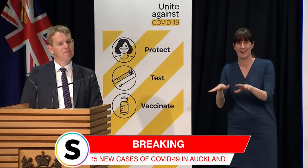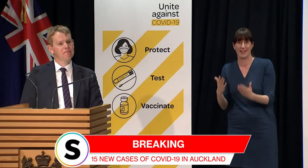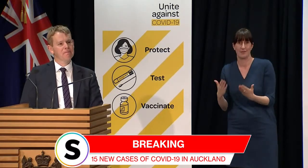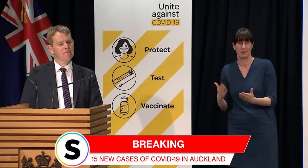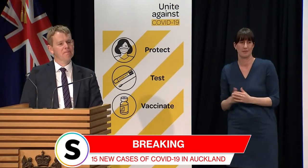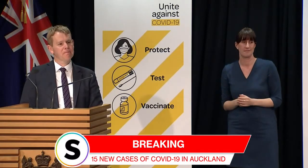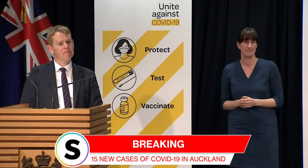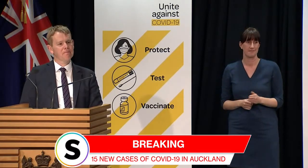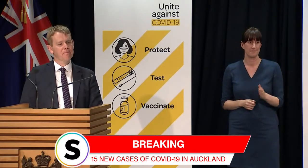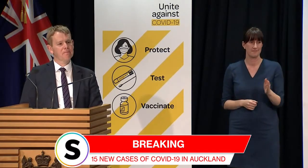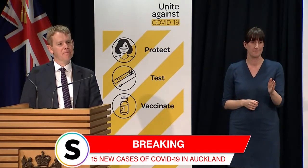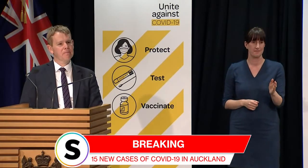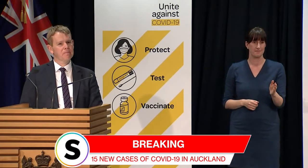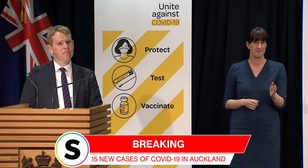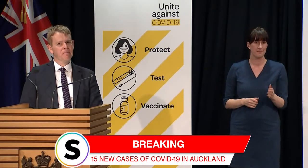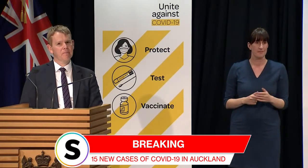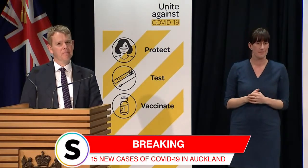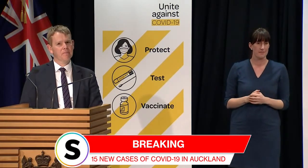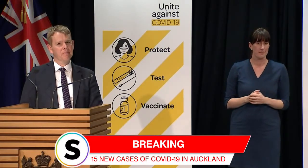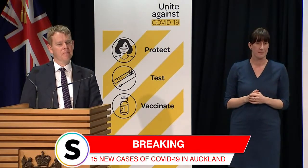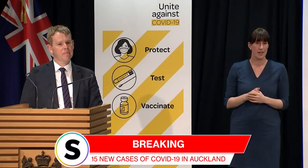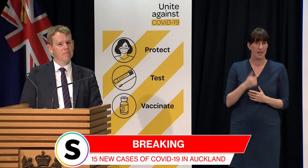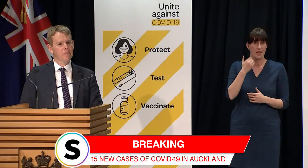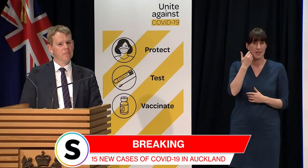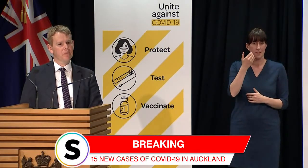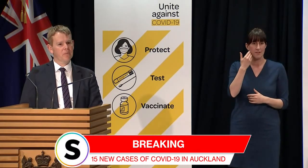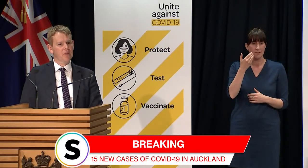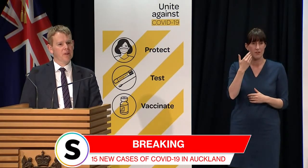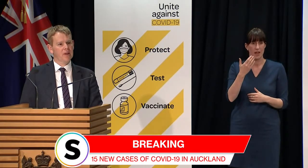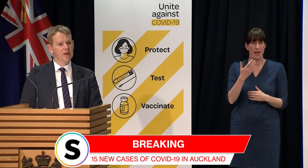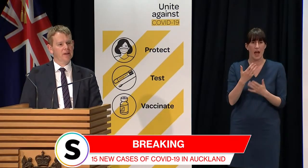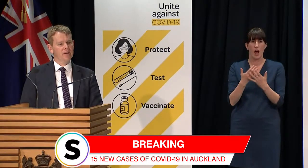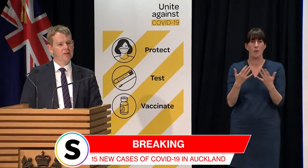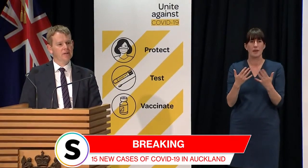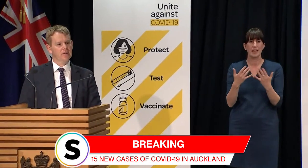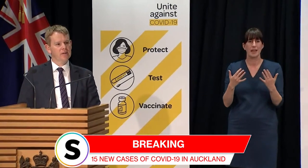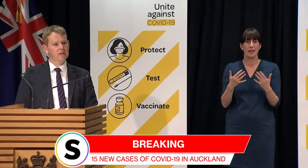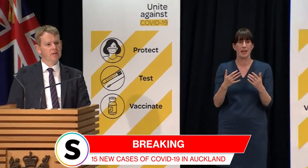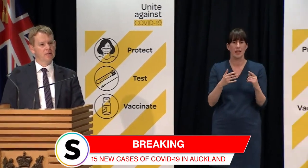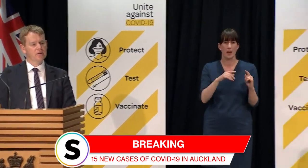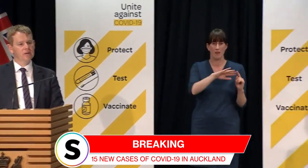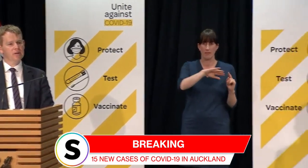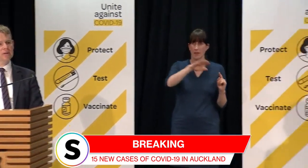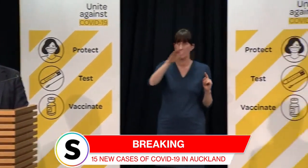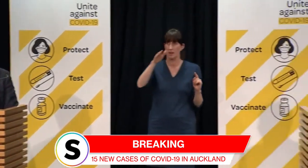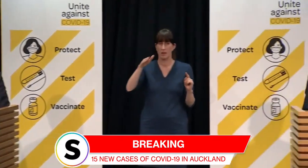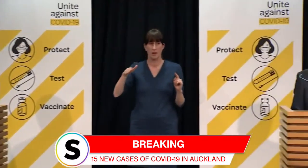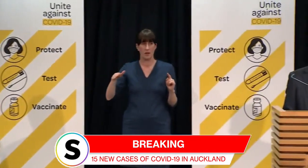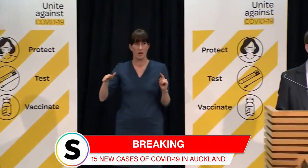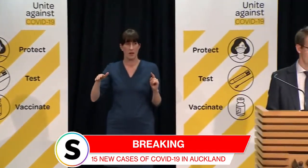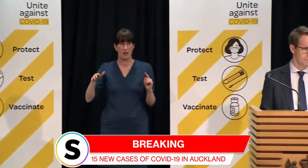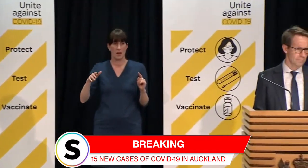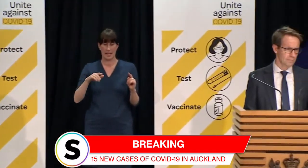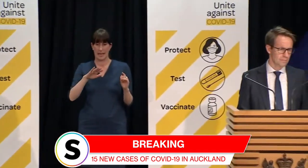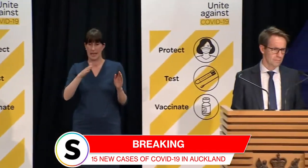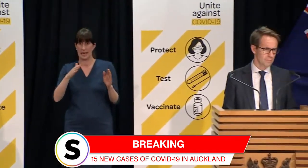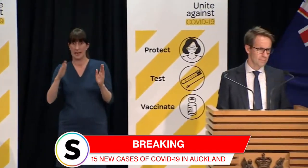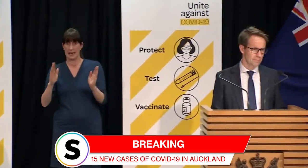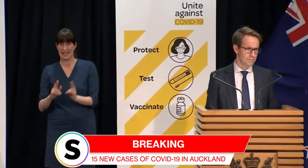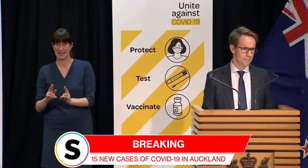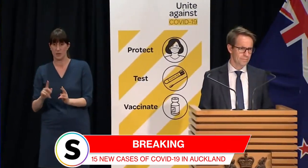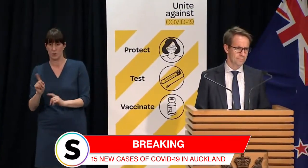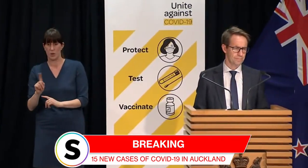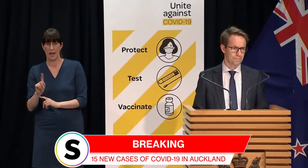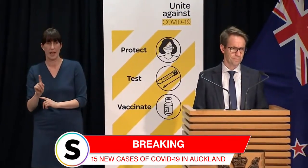the daily cases, Dr. Winfield, 20 or so the last few days and 15 today. Is that just to do with the communities that have been affected and their